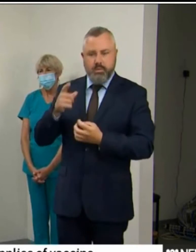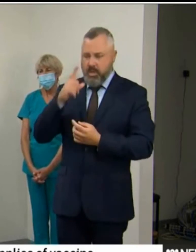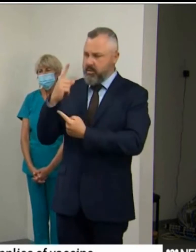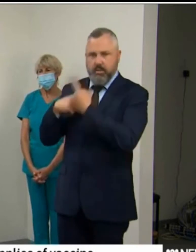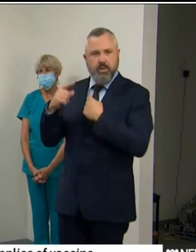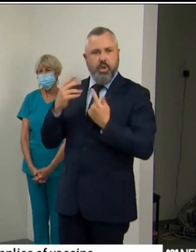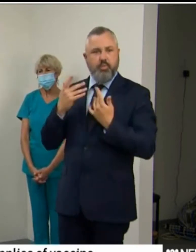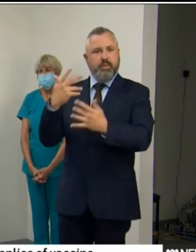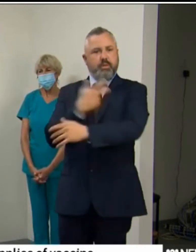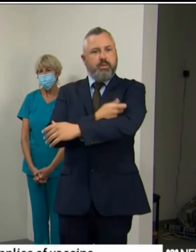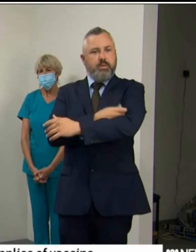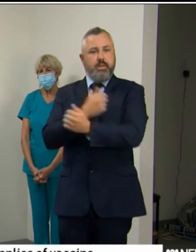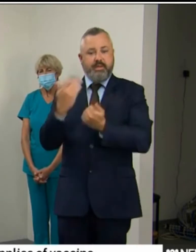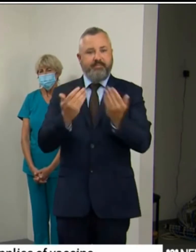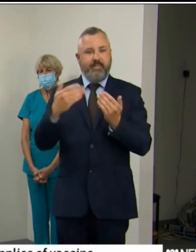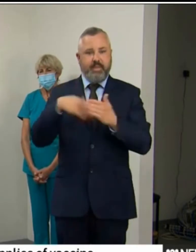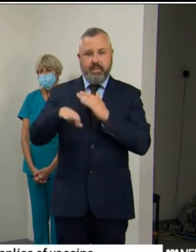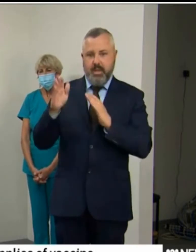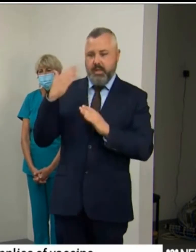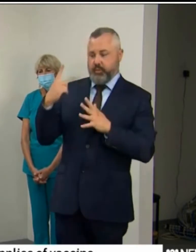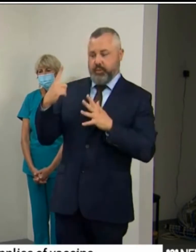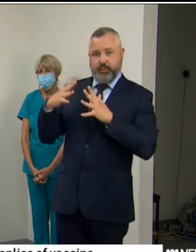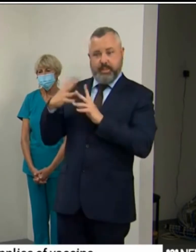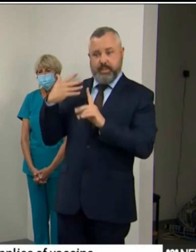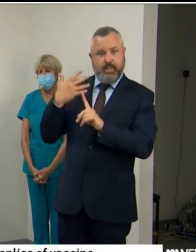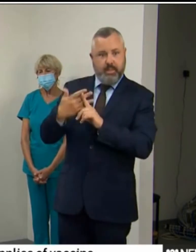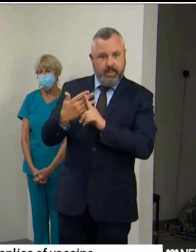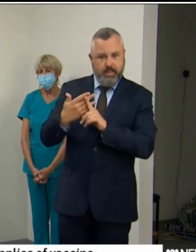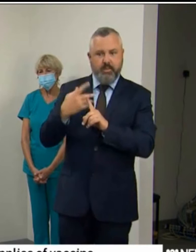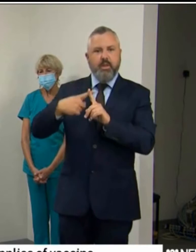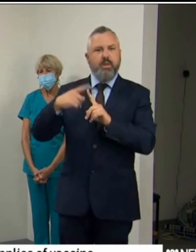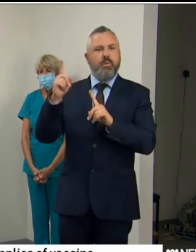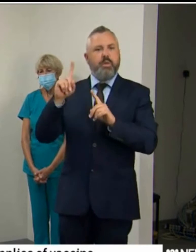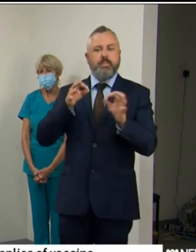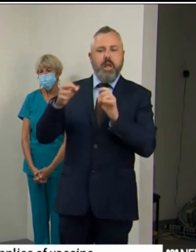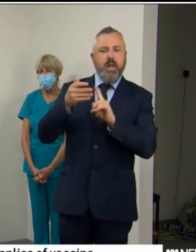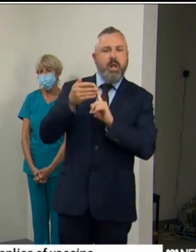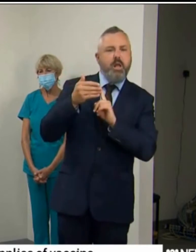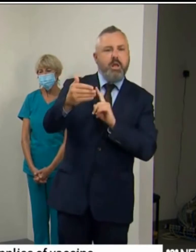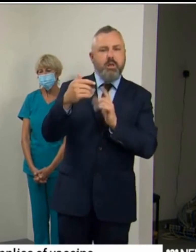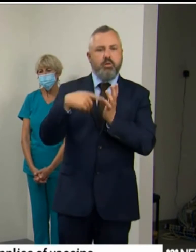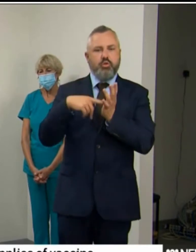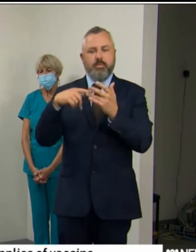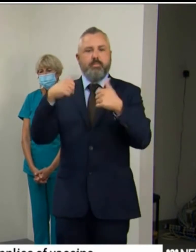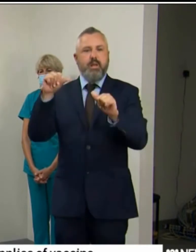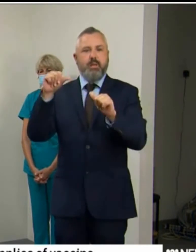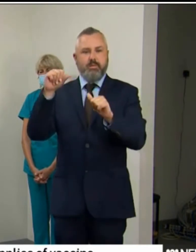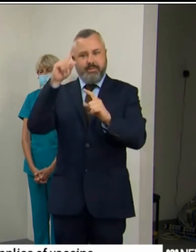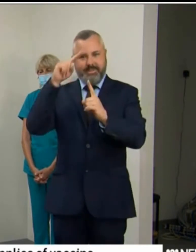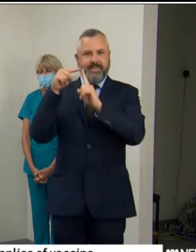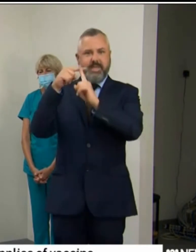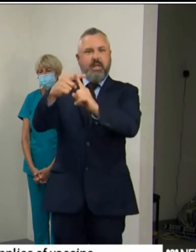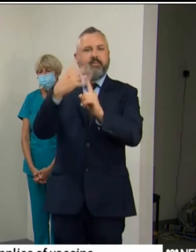out in the past week, and what the plan is to get to that 4 million doses given